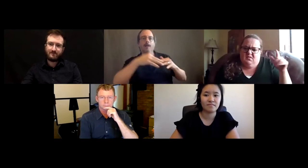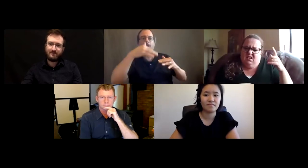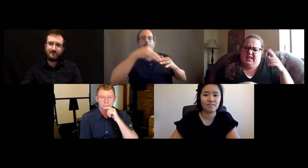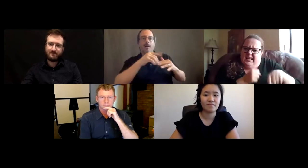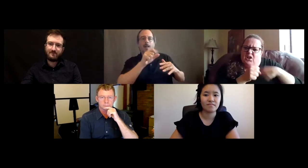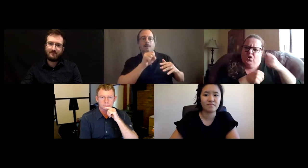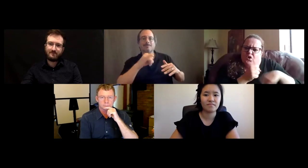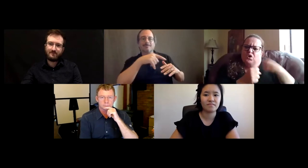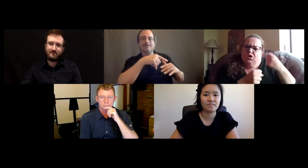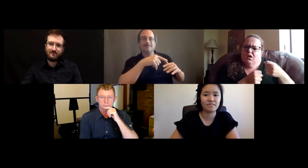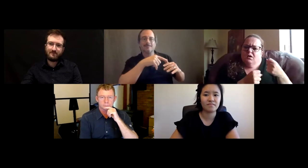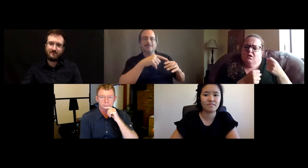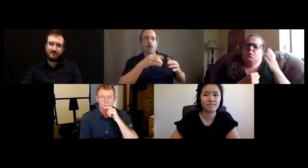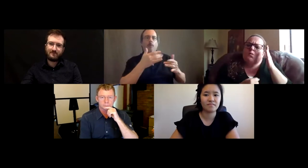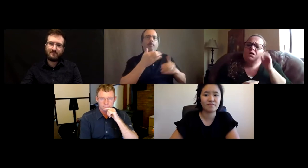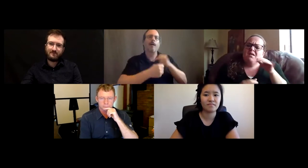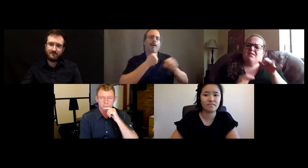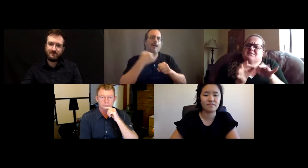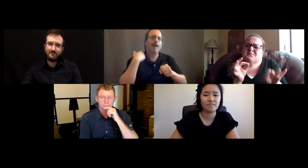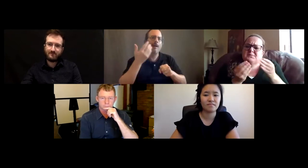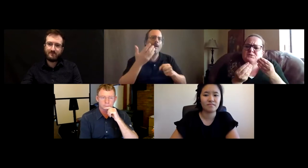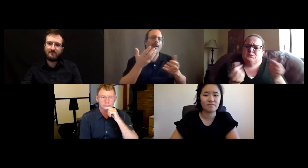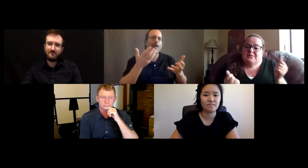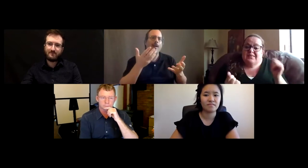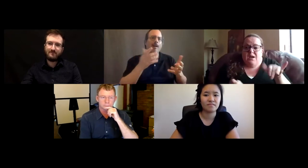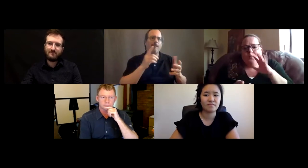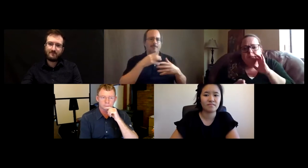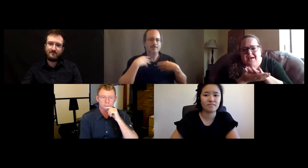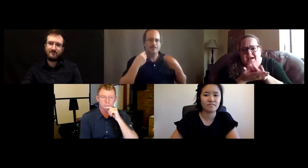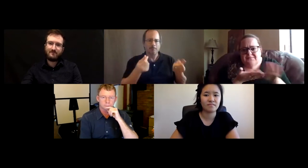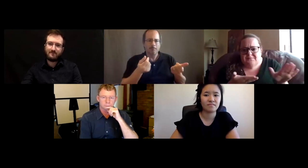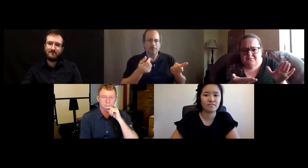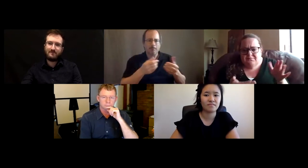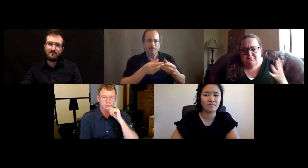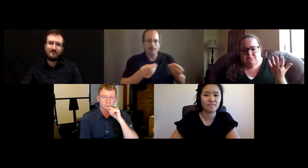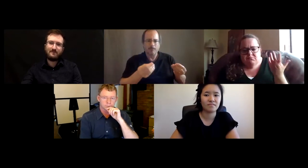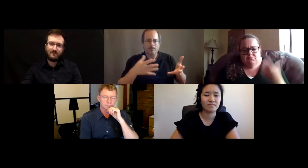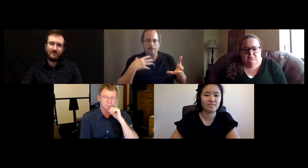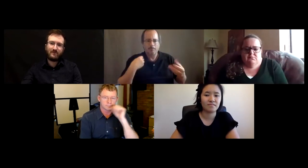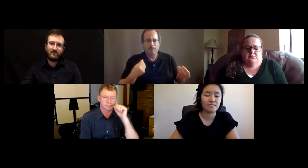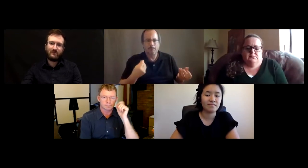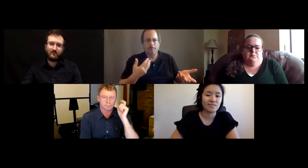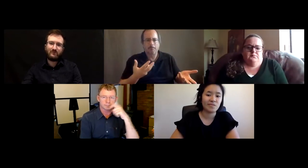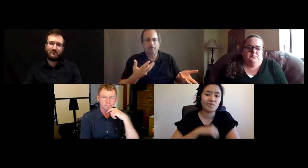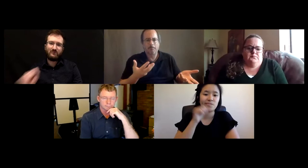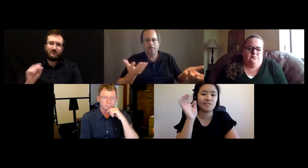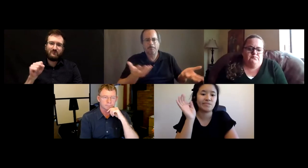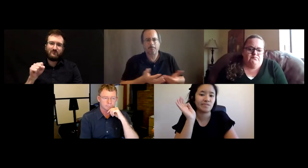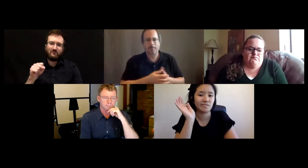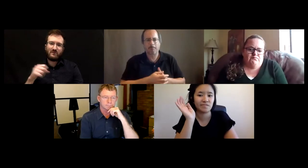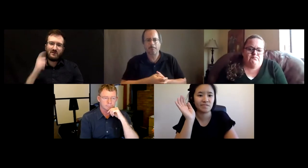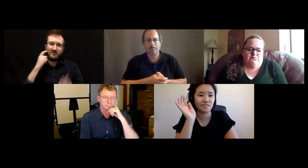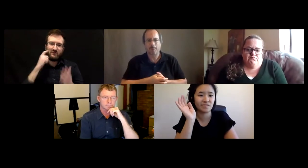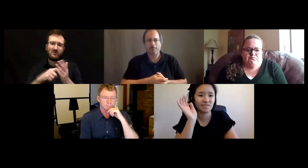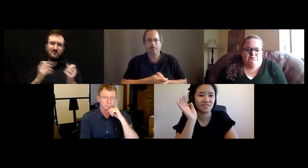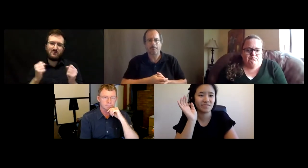acknowledging ASL, LSQ, and ISL, that would be nice if that was the solution.